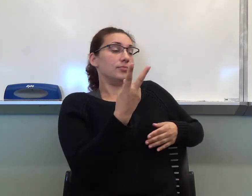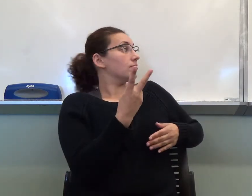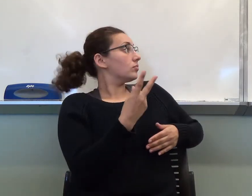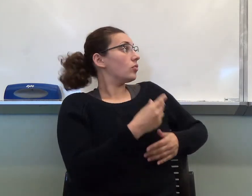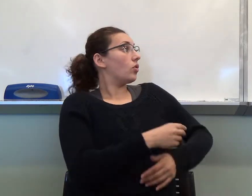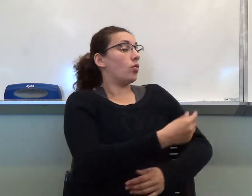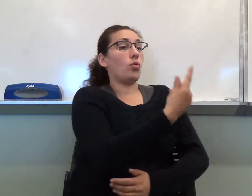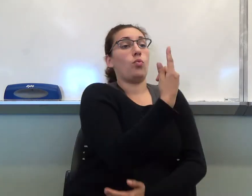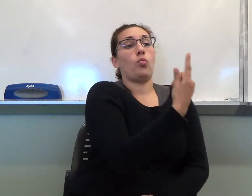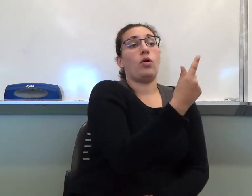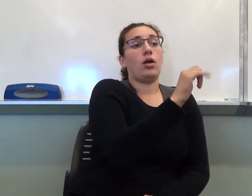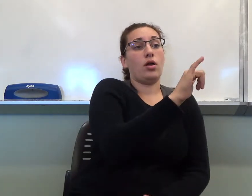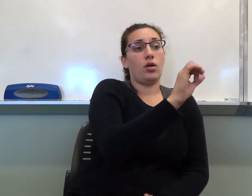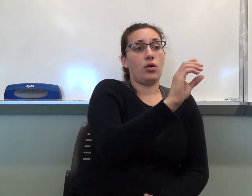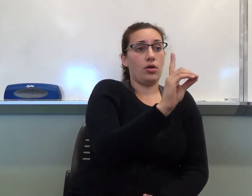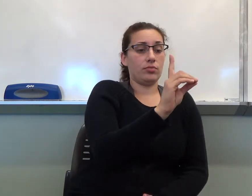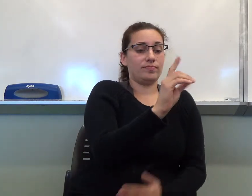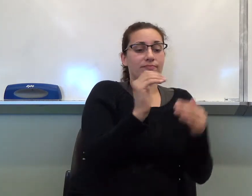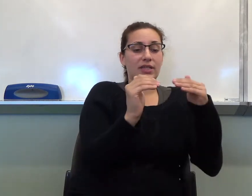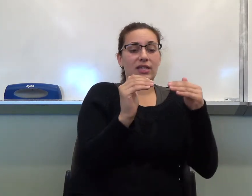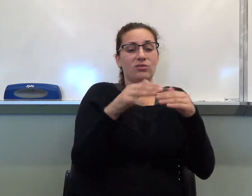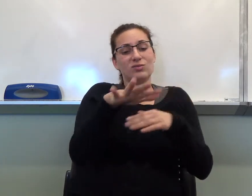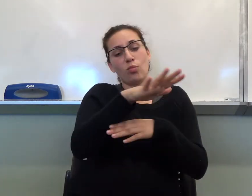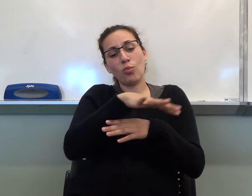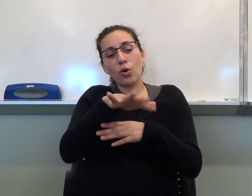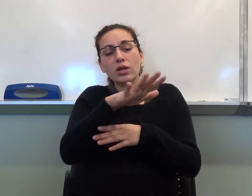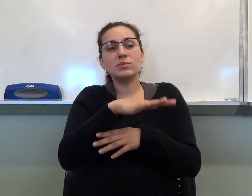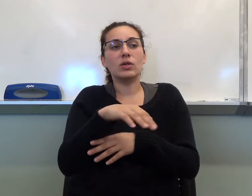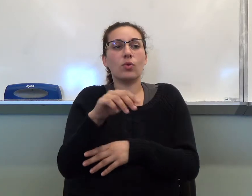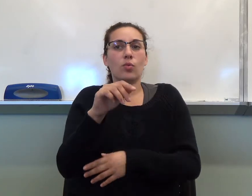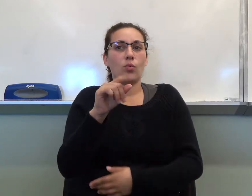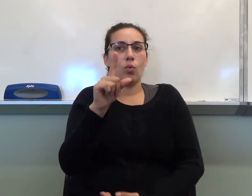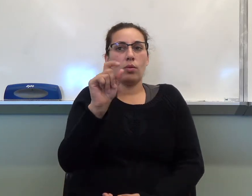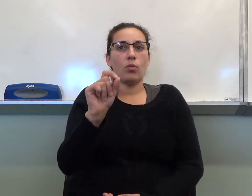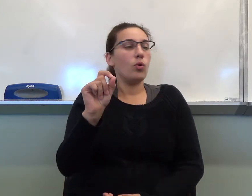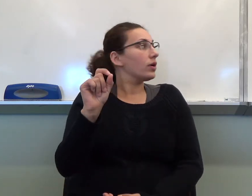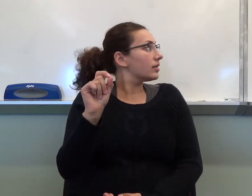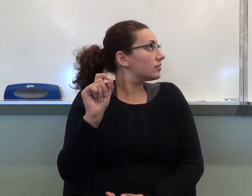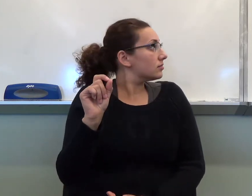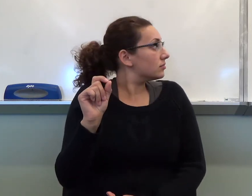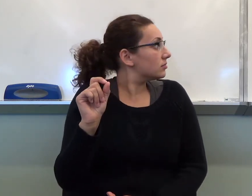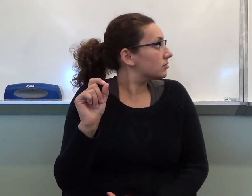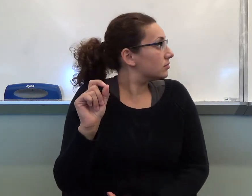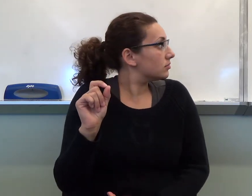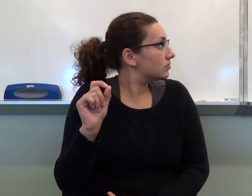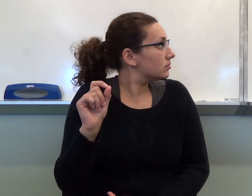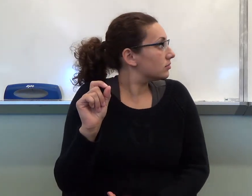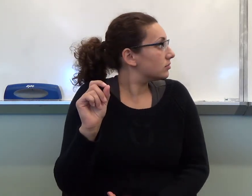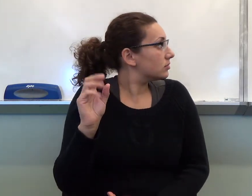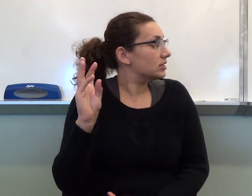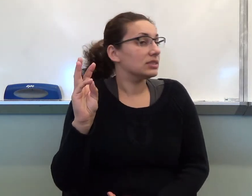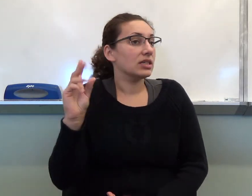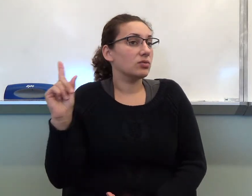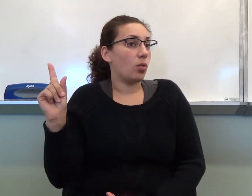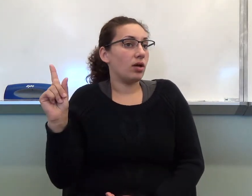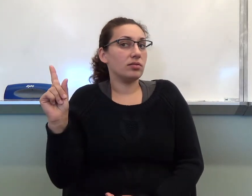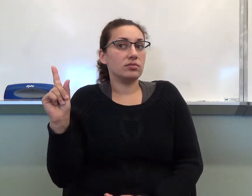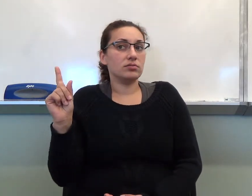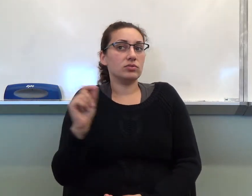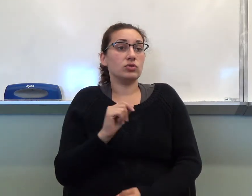is approximately 0.914 meters. So you want to take the 15 yards, create an appropriate conversion factor.